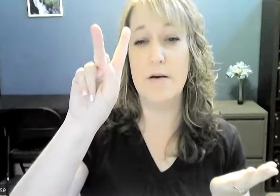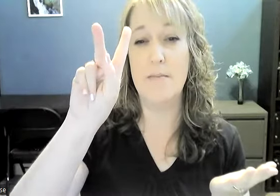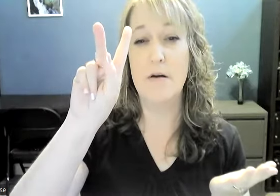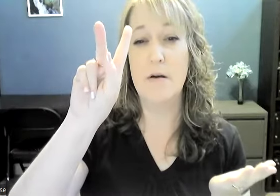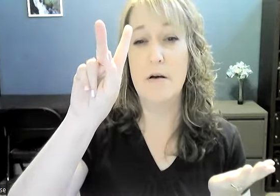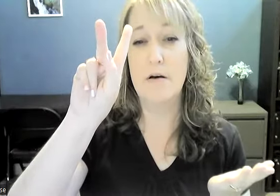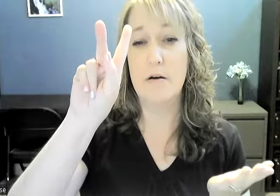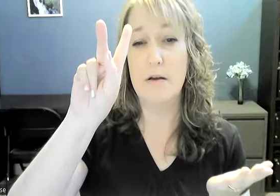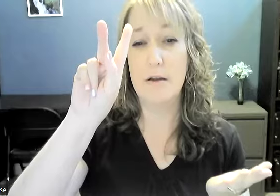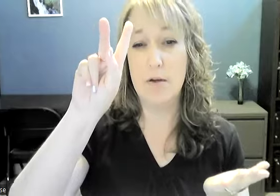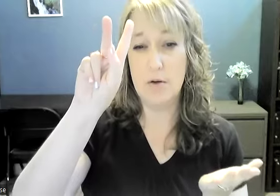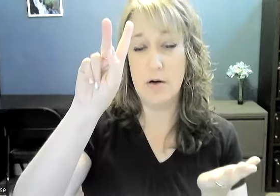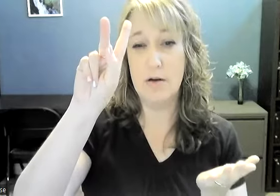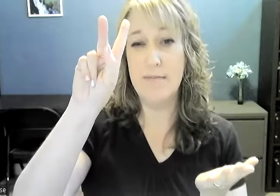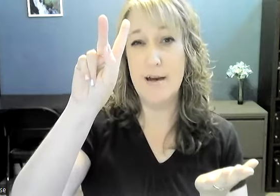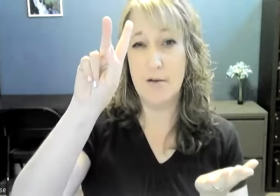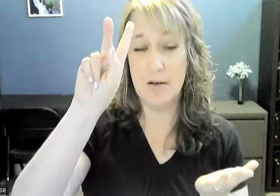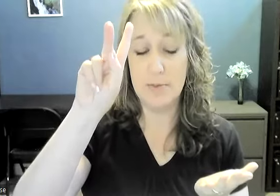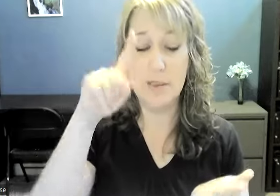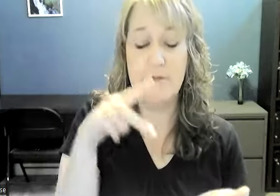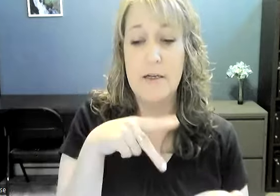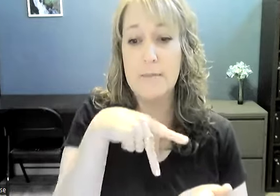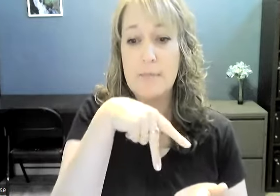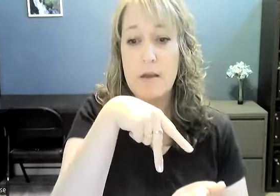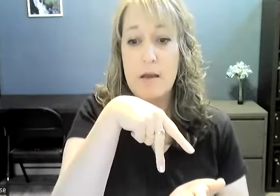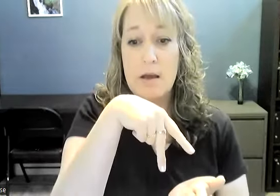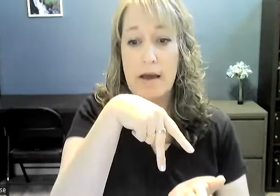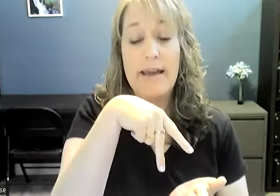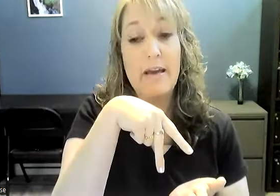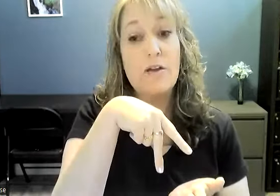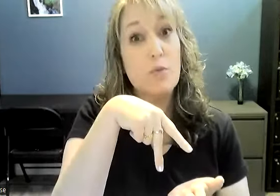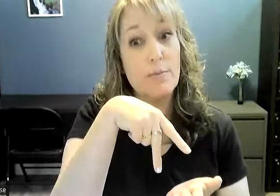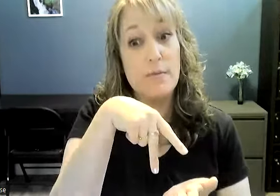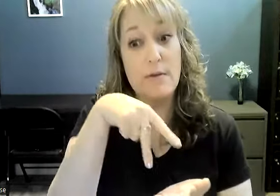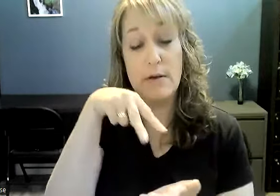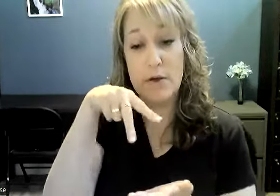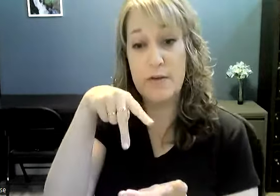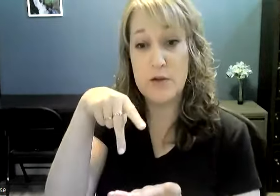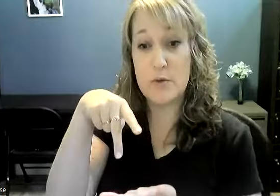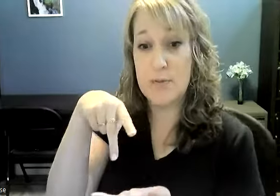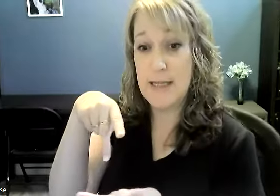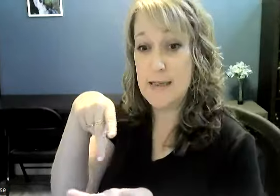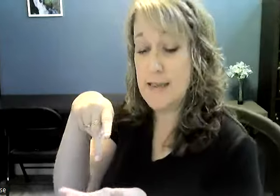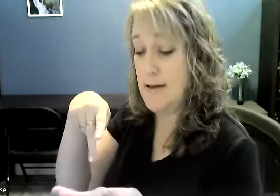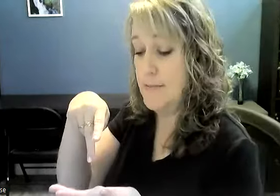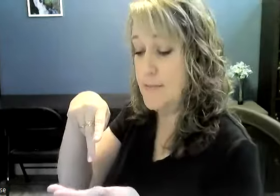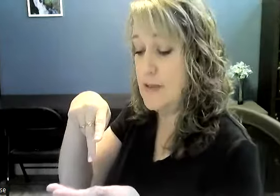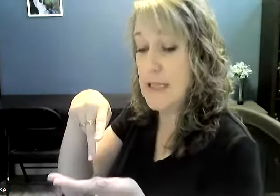thumb on your knuckle on your middle finger. Again, your fingers represent